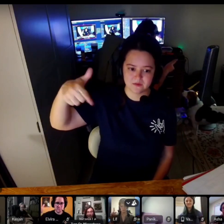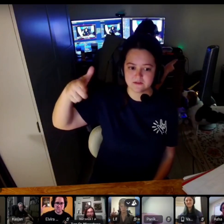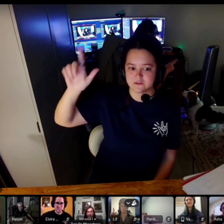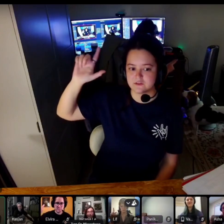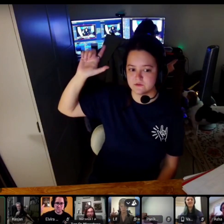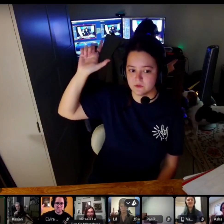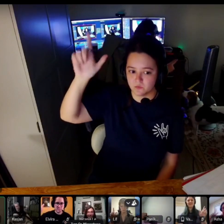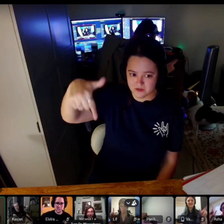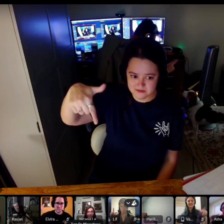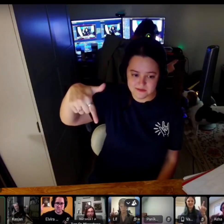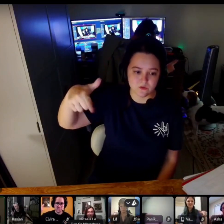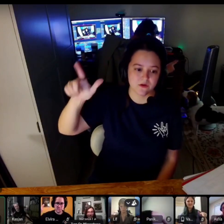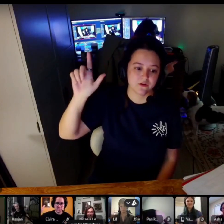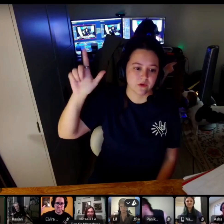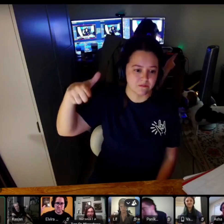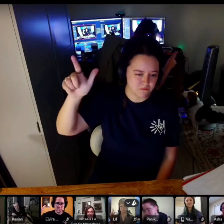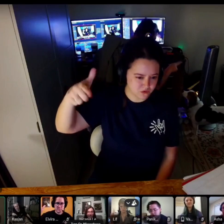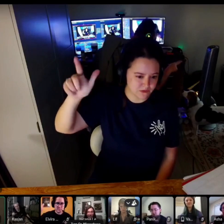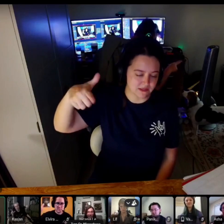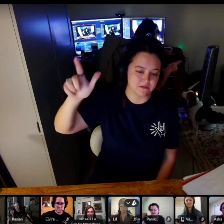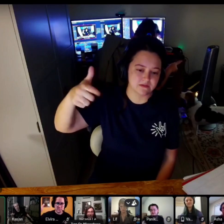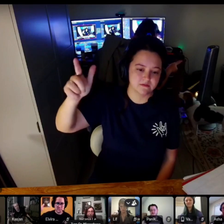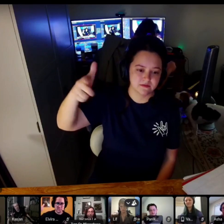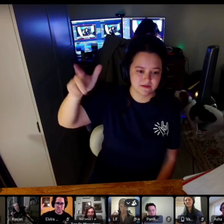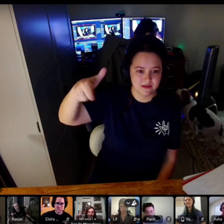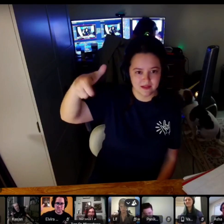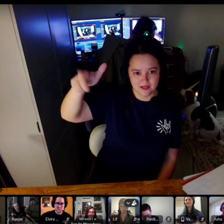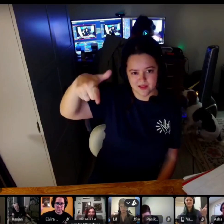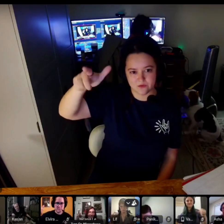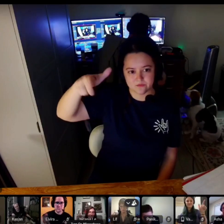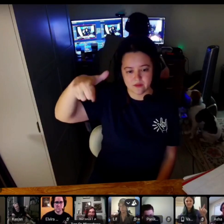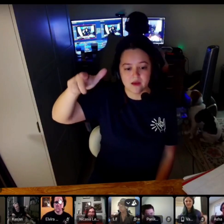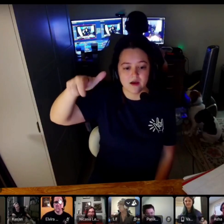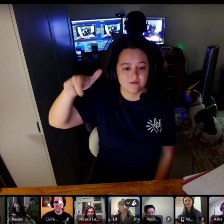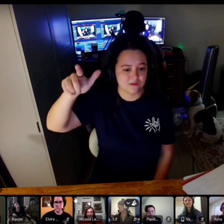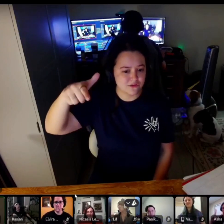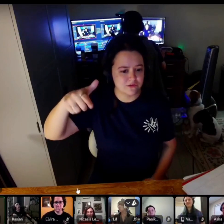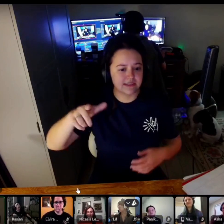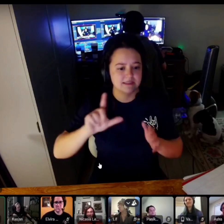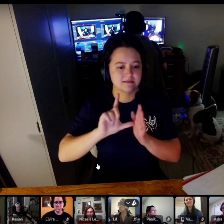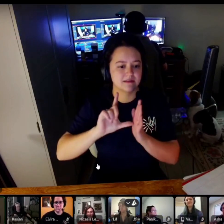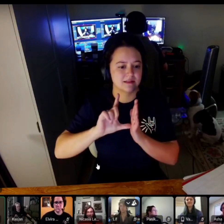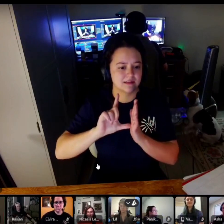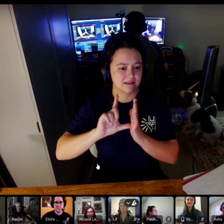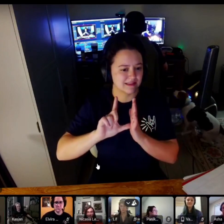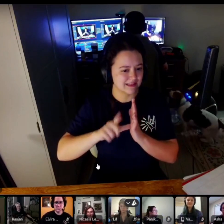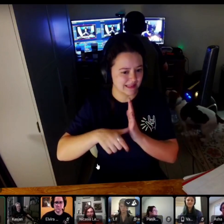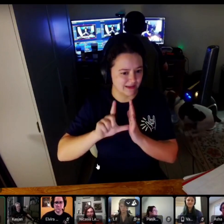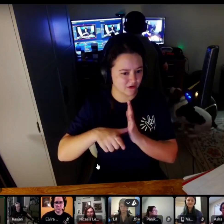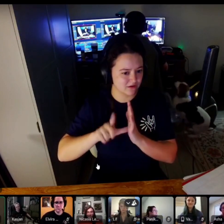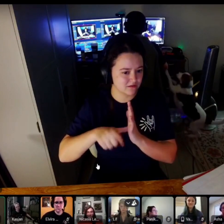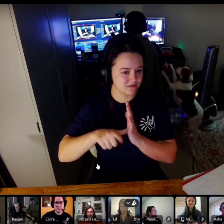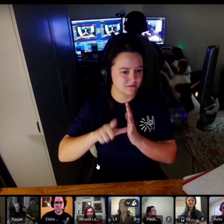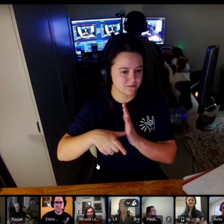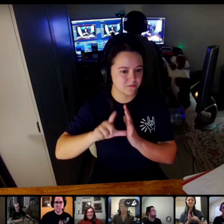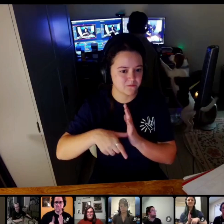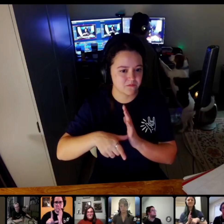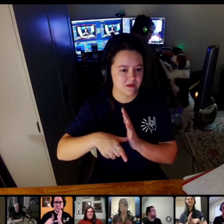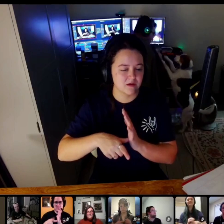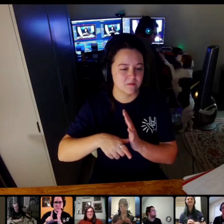So you can do it once or you can do it multiple times. I've also seen later, but